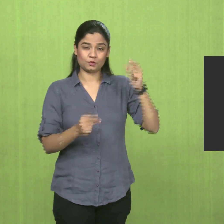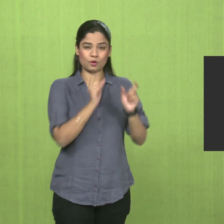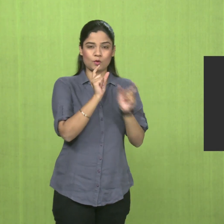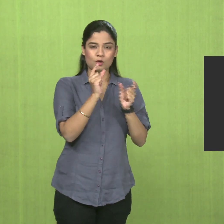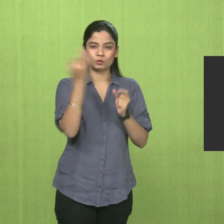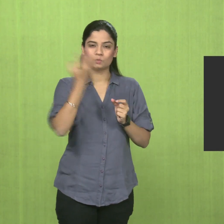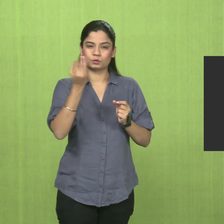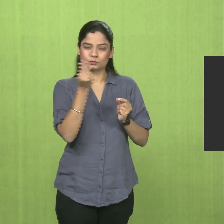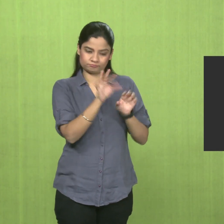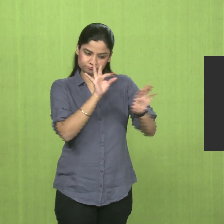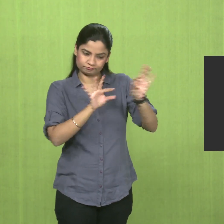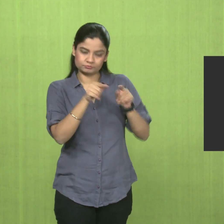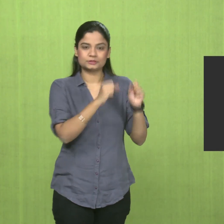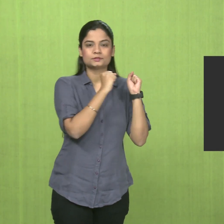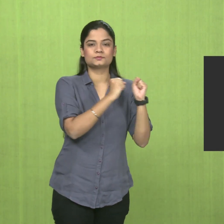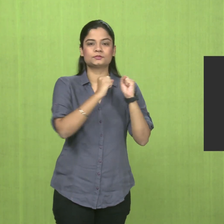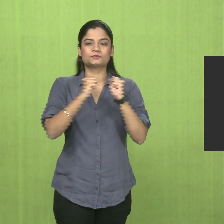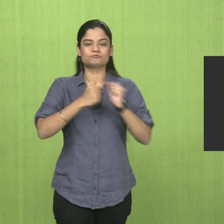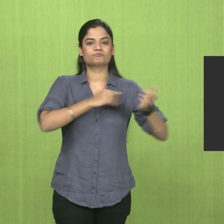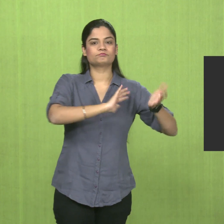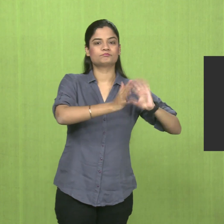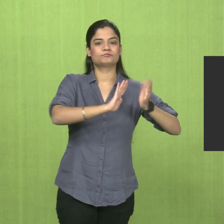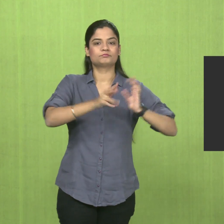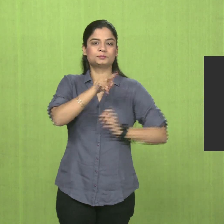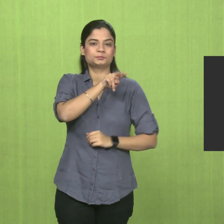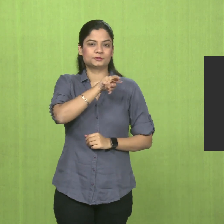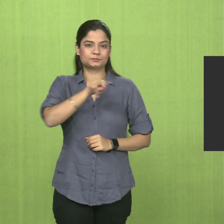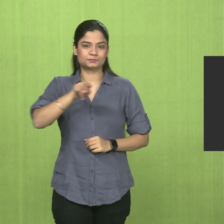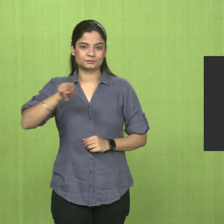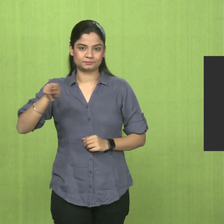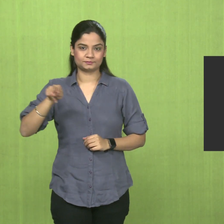Before starting the chapter, let's discuss some new words in Indian Sign Language.